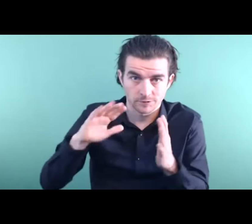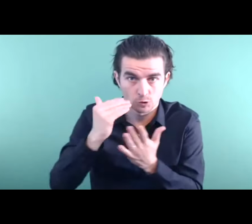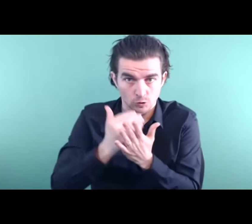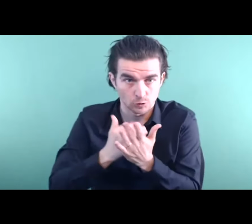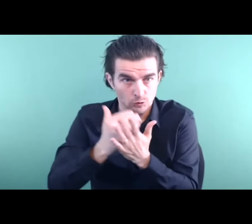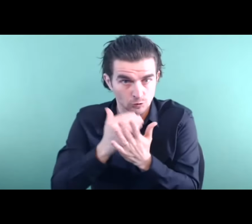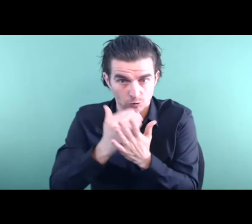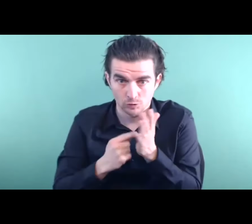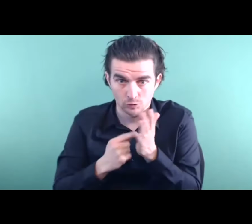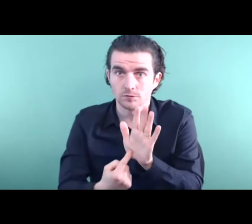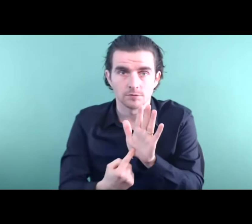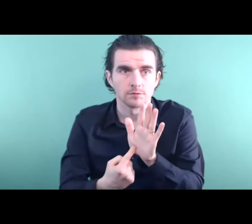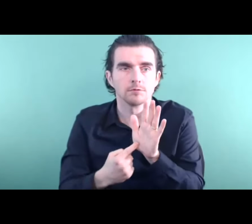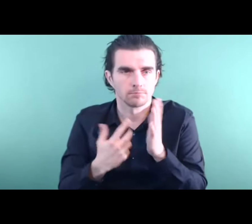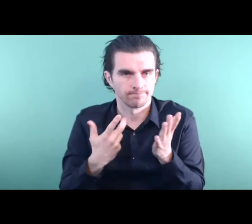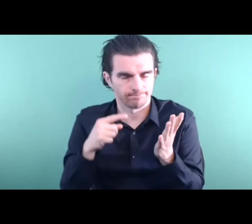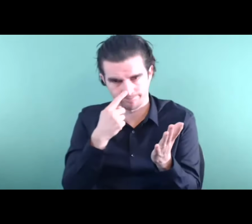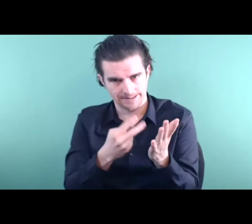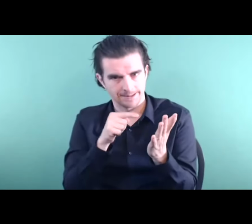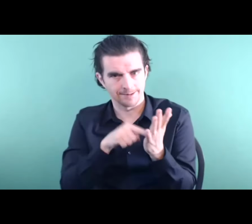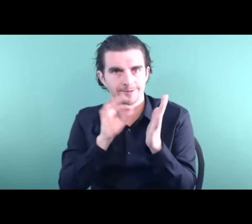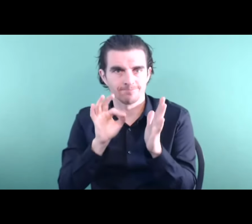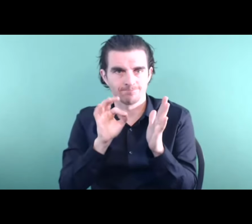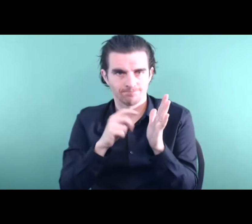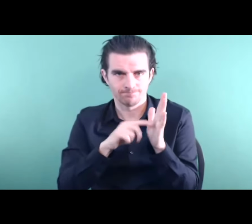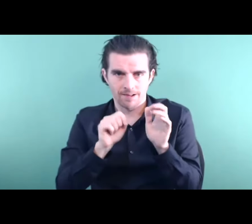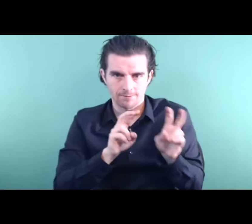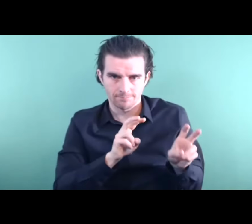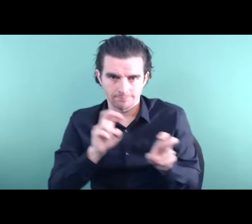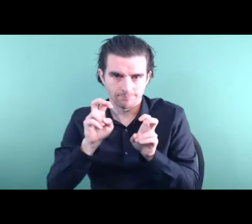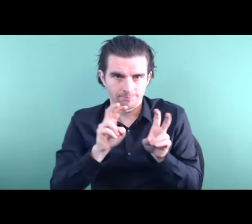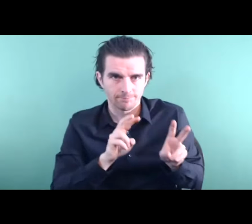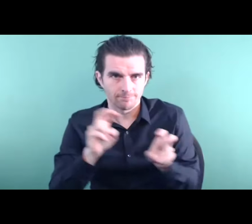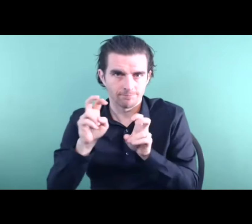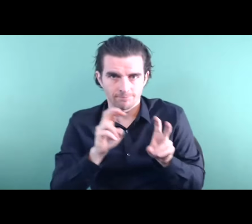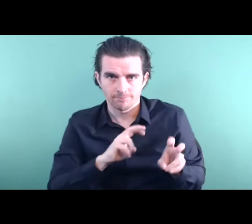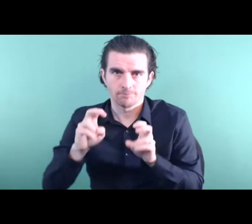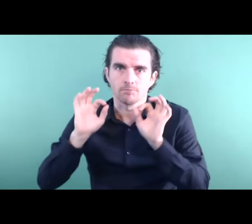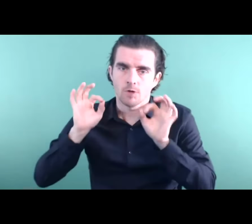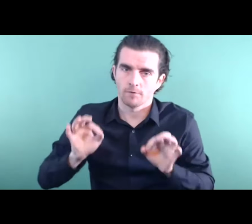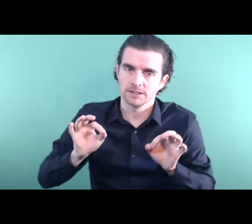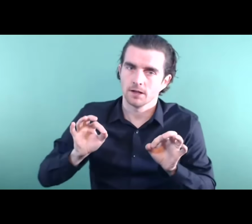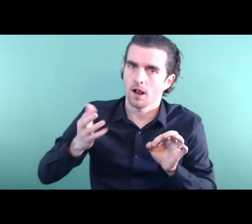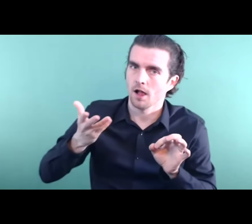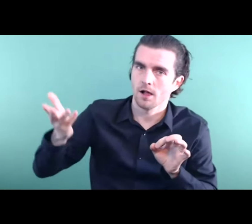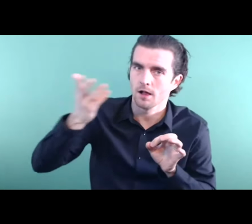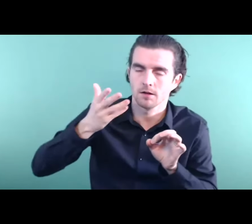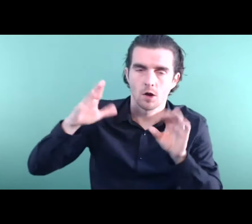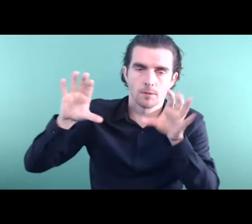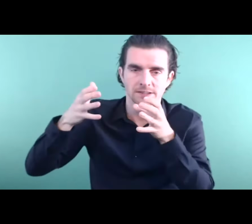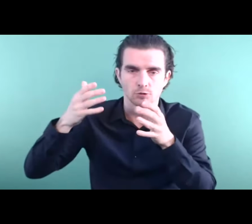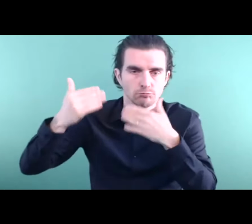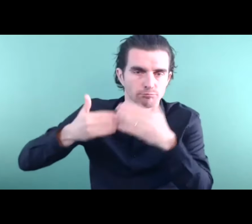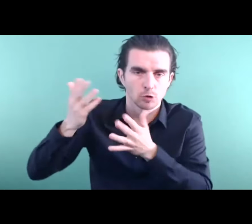been called by many of our colleagues with demands: where is your report? We need this information. So it has really